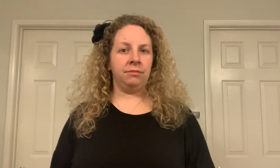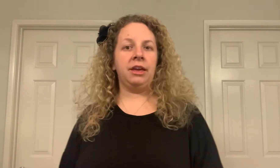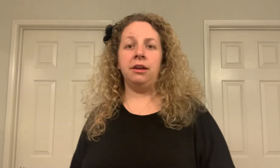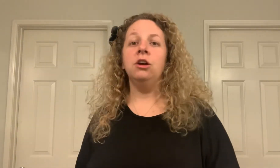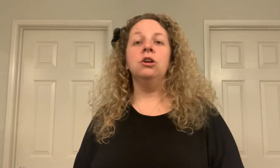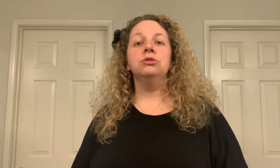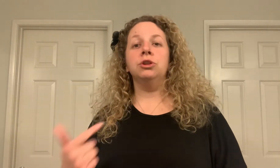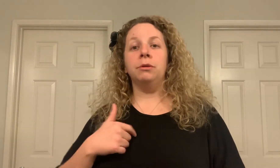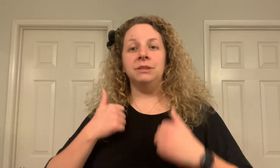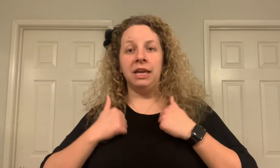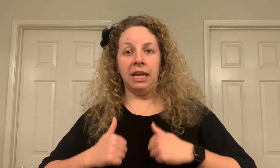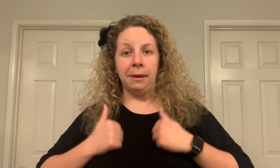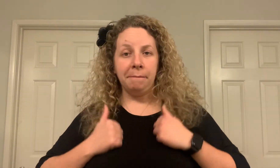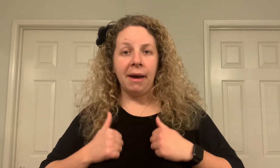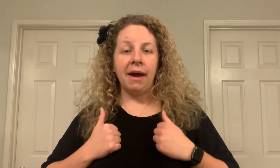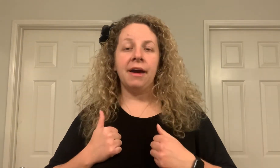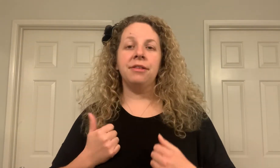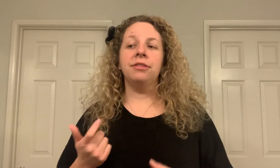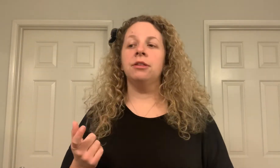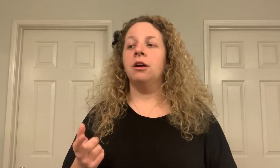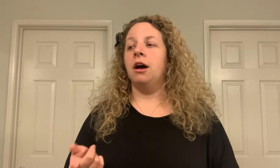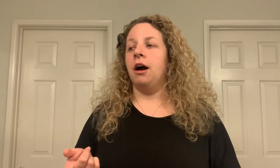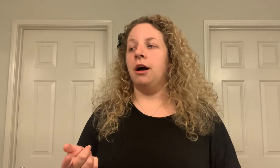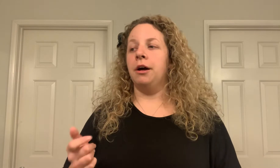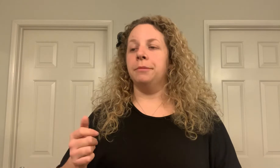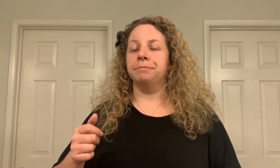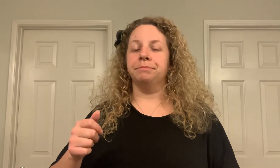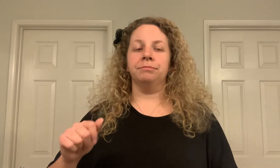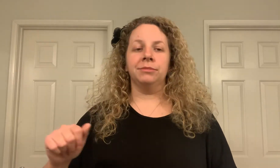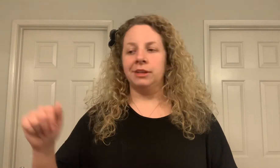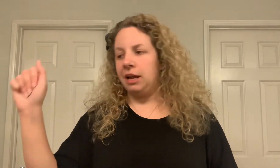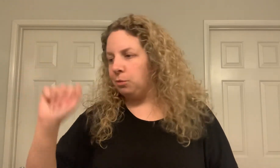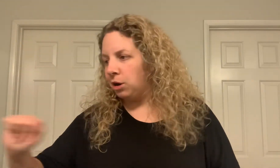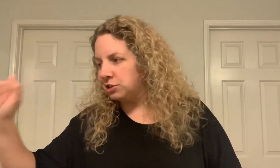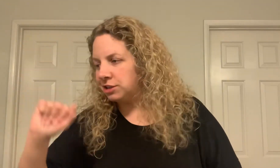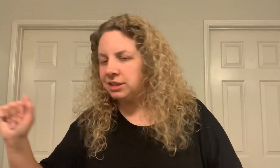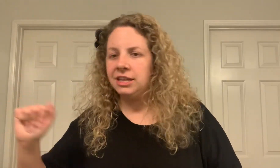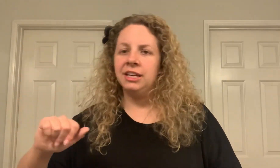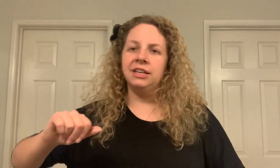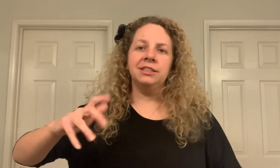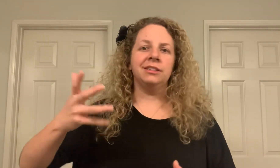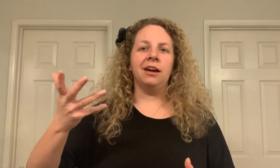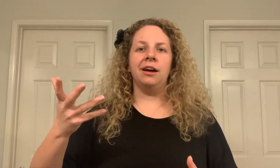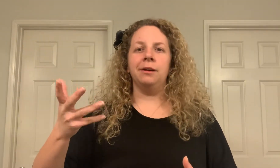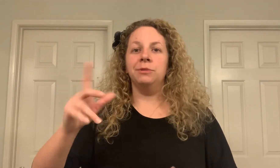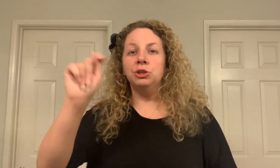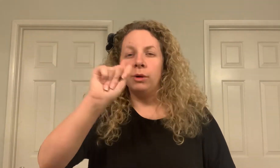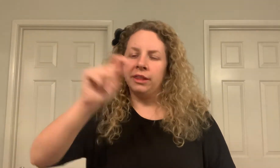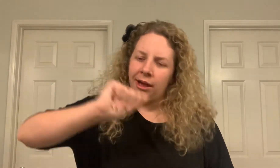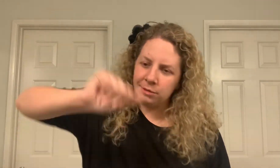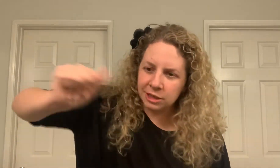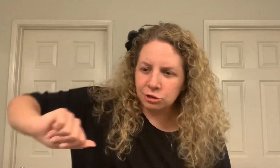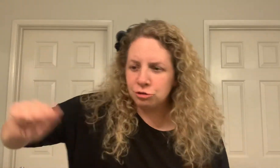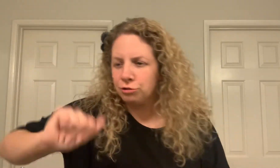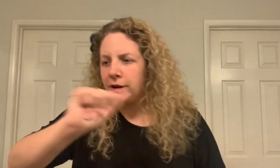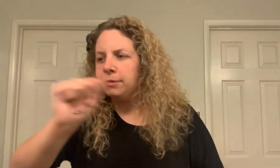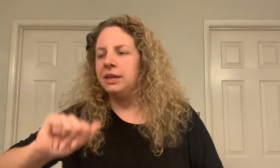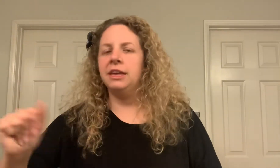Okay, so I'm taking a bath. I'm washing this, the toilet, I was like scrubbing